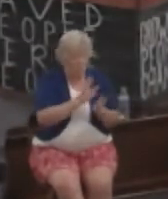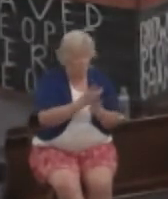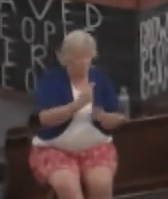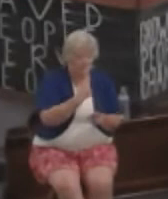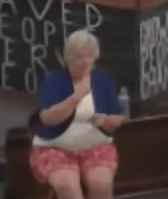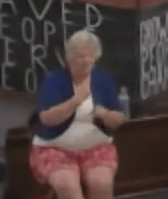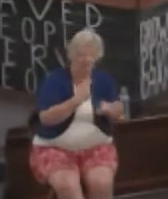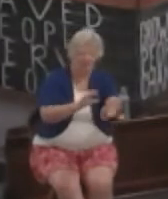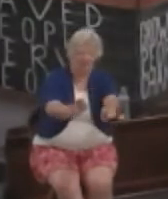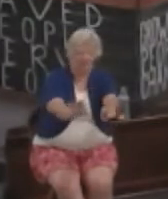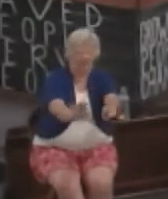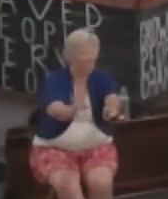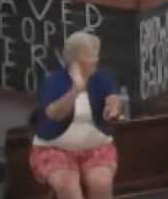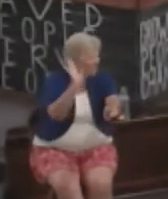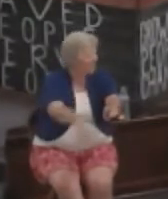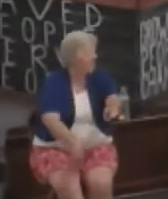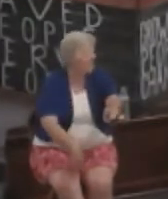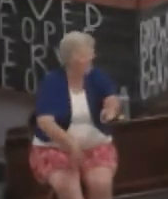do nothing.